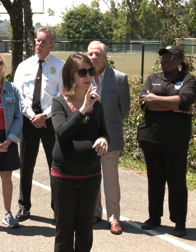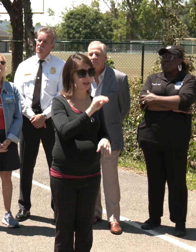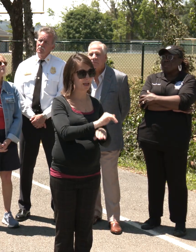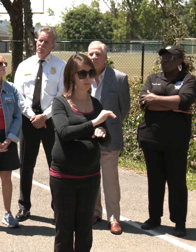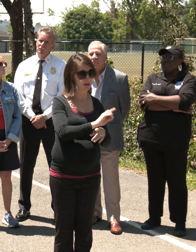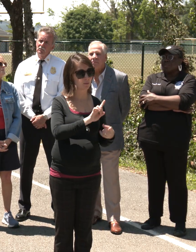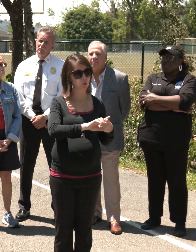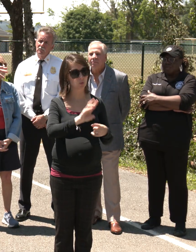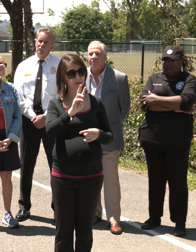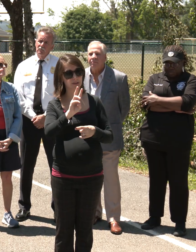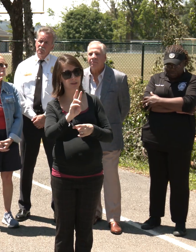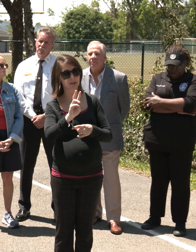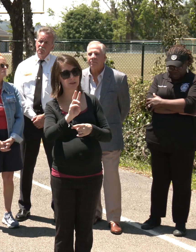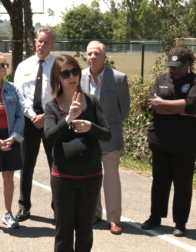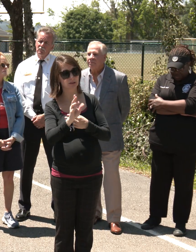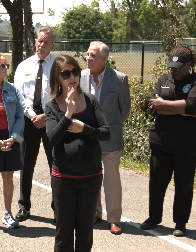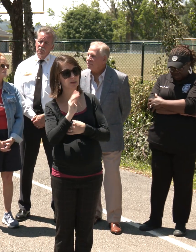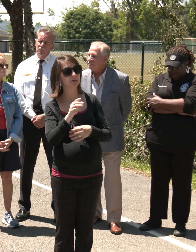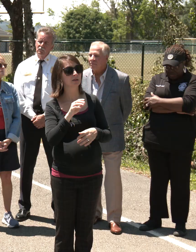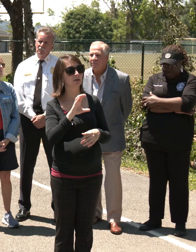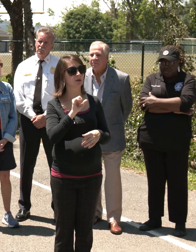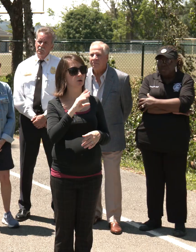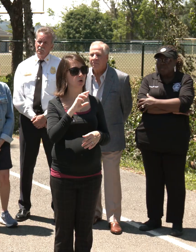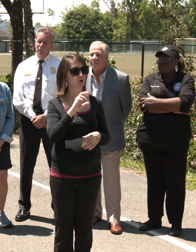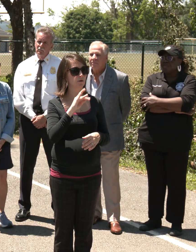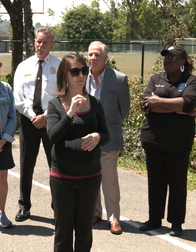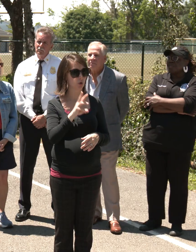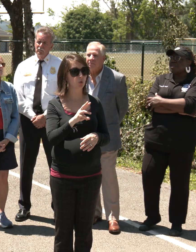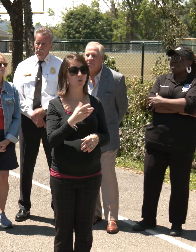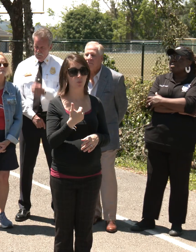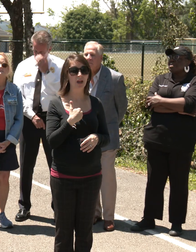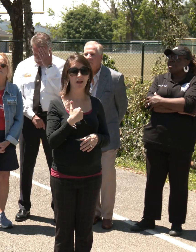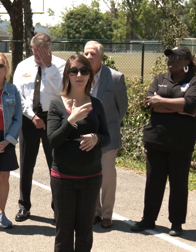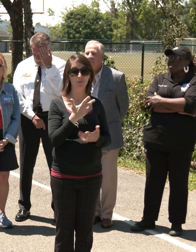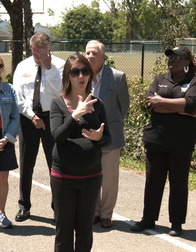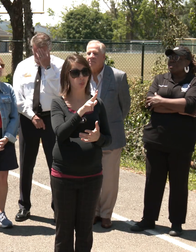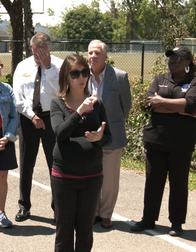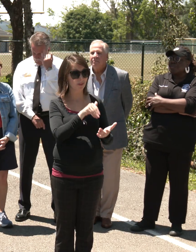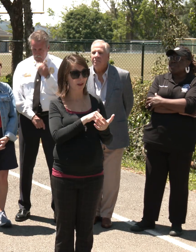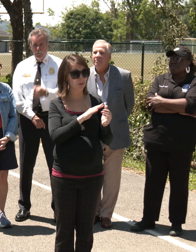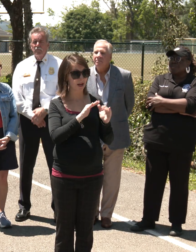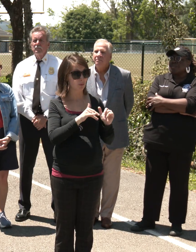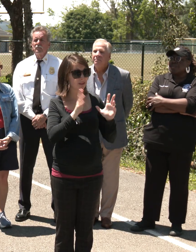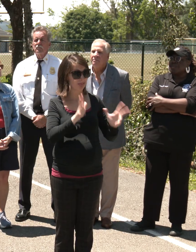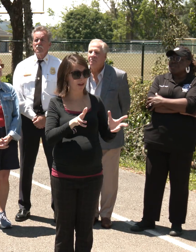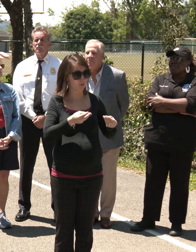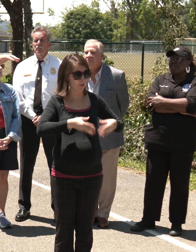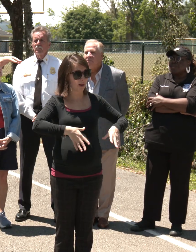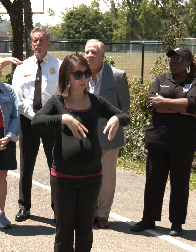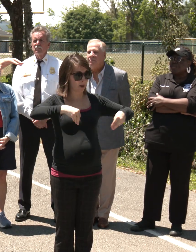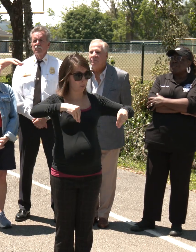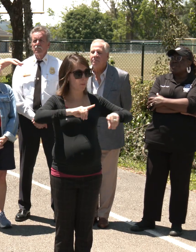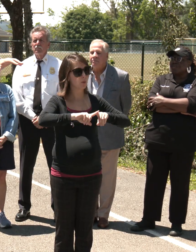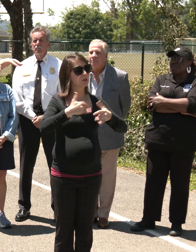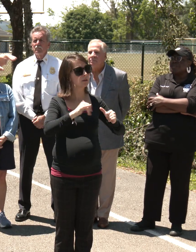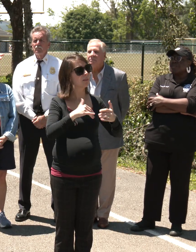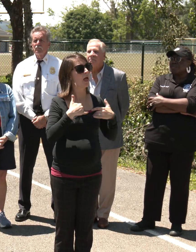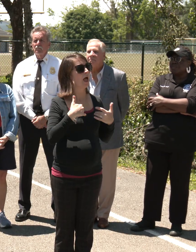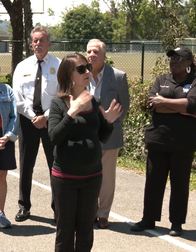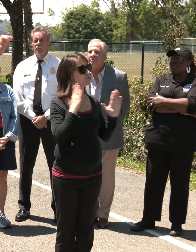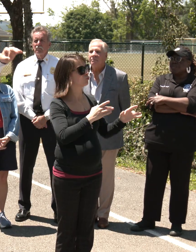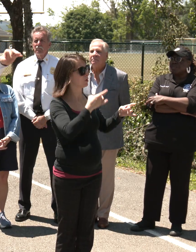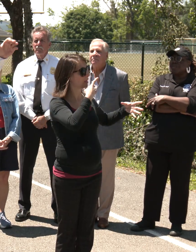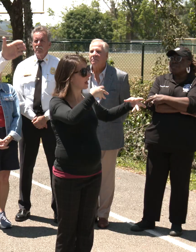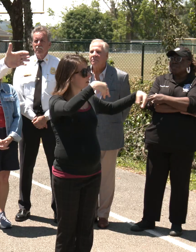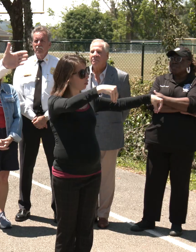curfew. We heard Ameren talk about the lights coming on, maybe 3,000 households that are left. But we still have street lights that are out. And that's